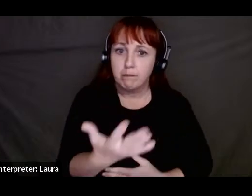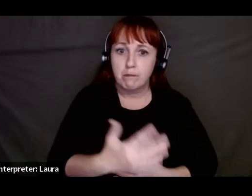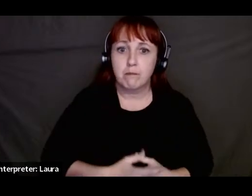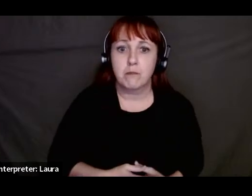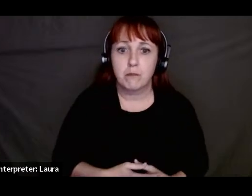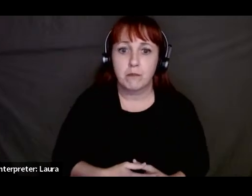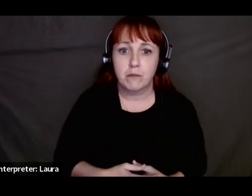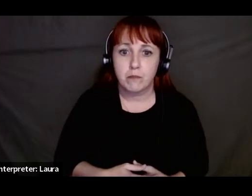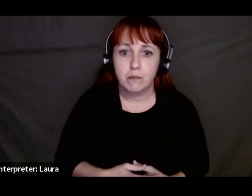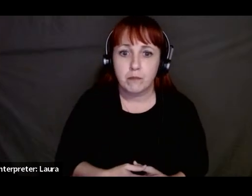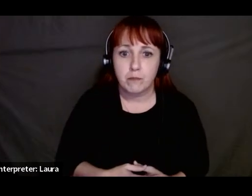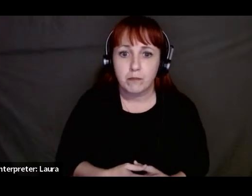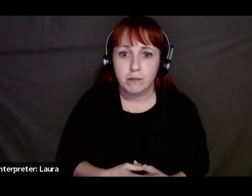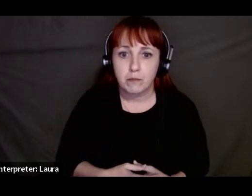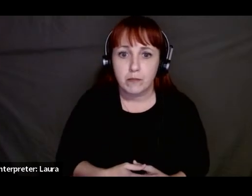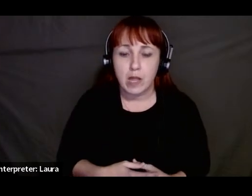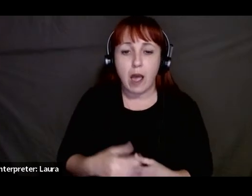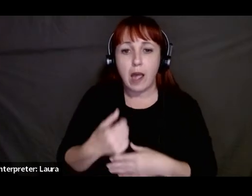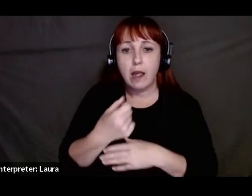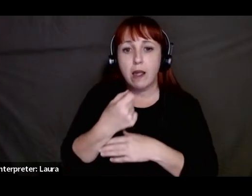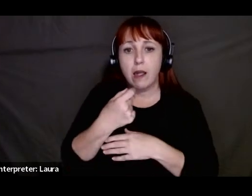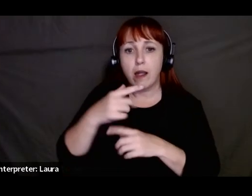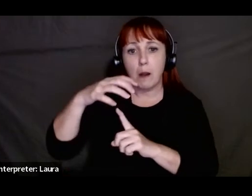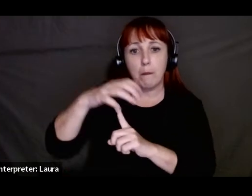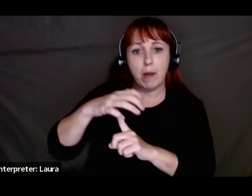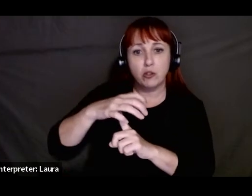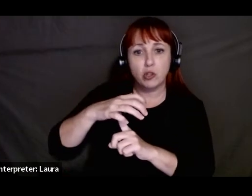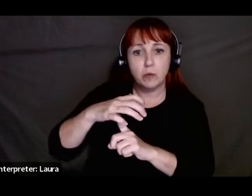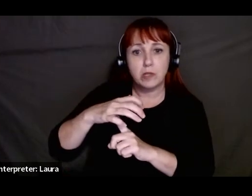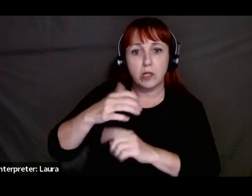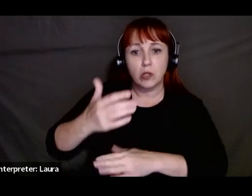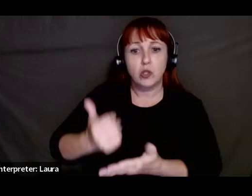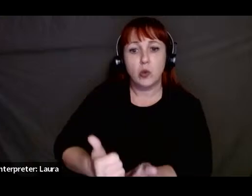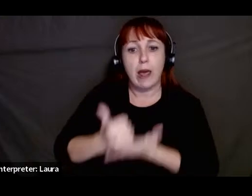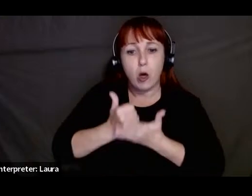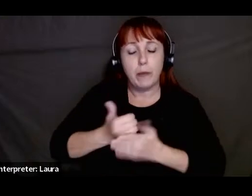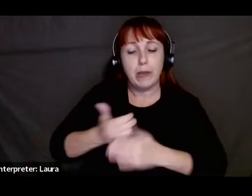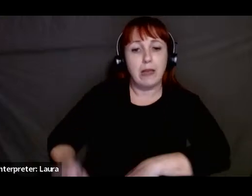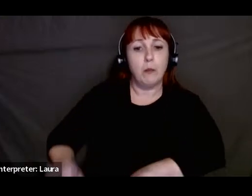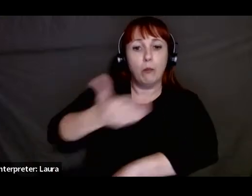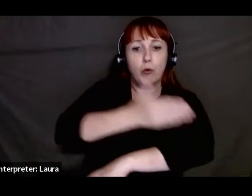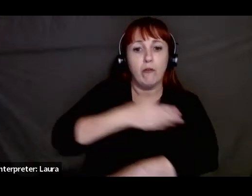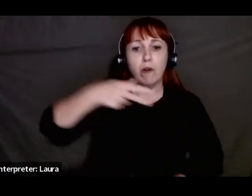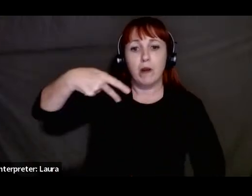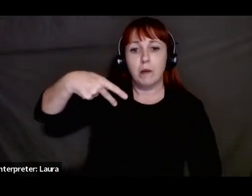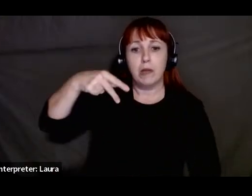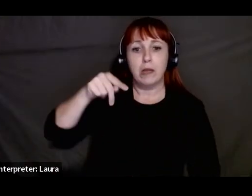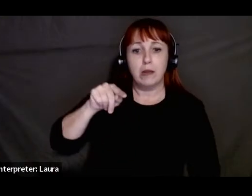I grow psilocybin mushrooms for veterans with PTSD.